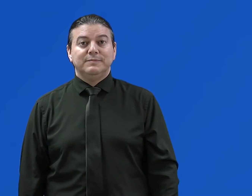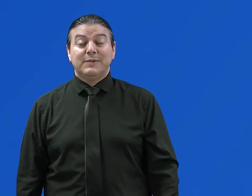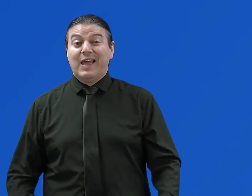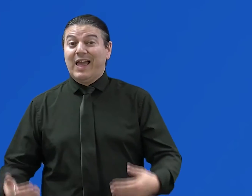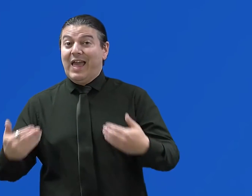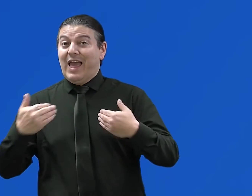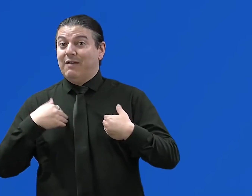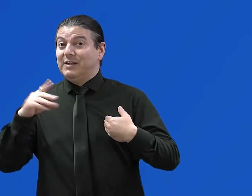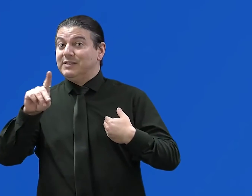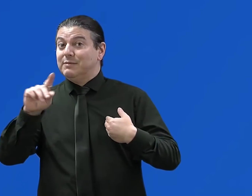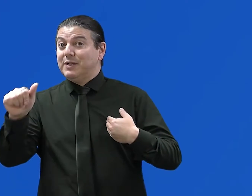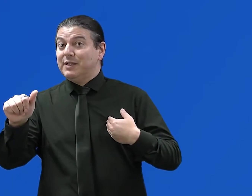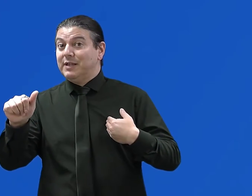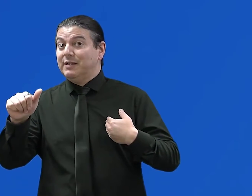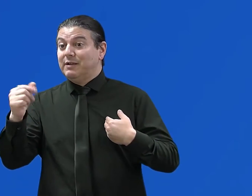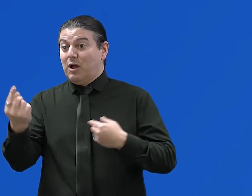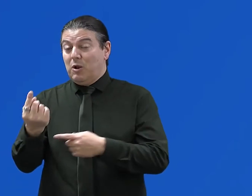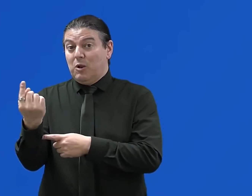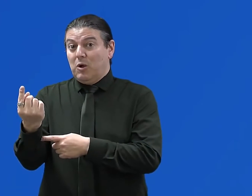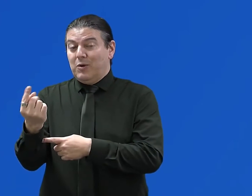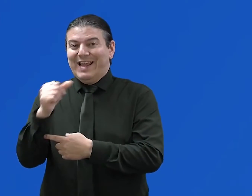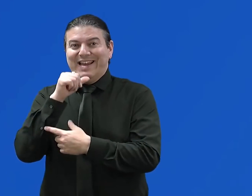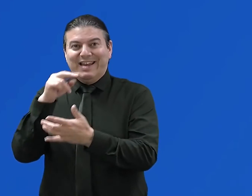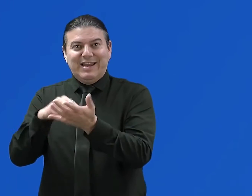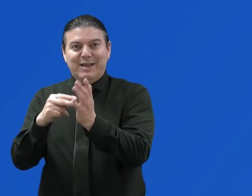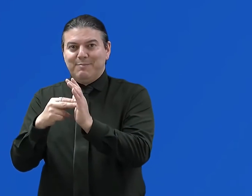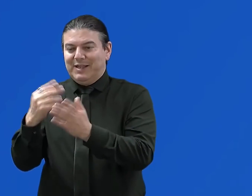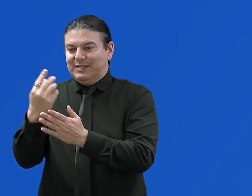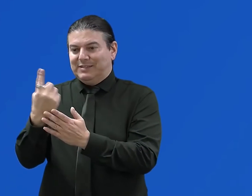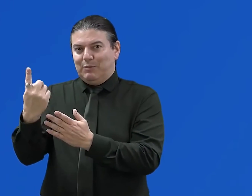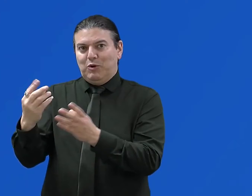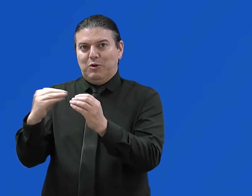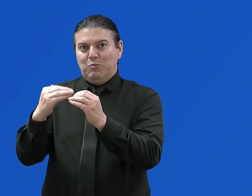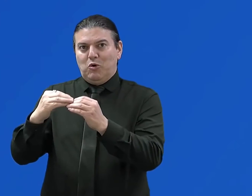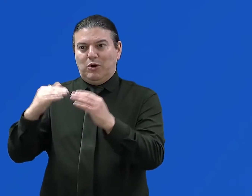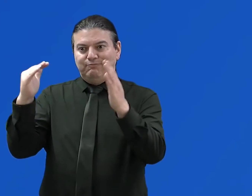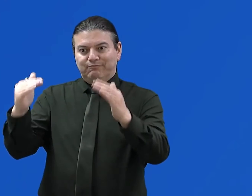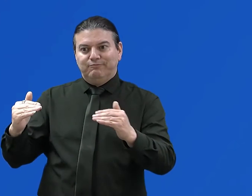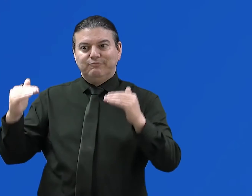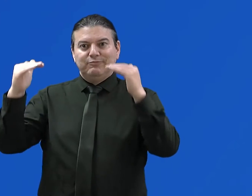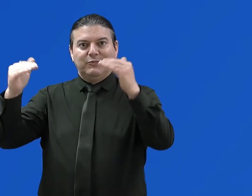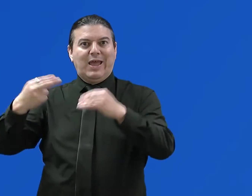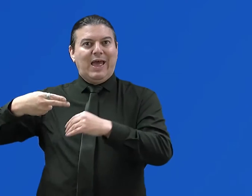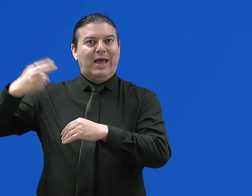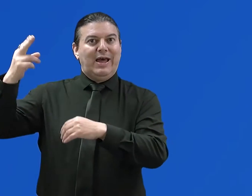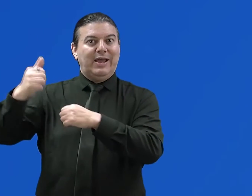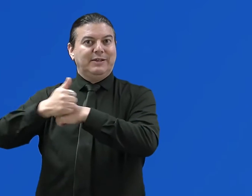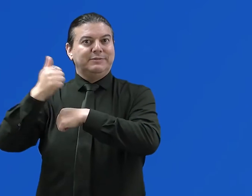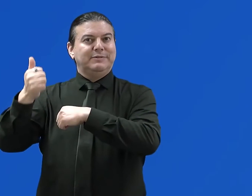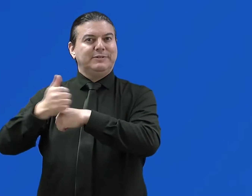Having a disability alone does not mean someone is at higher risk of getting